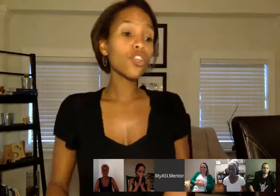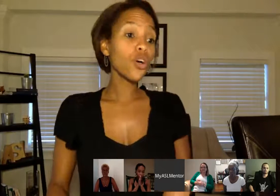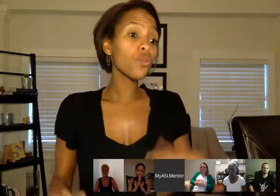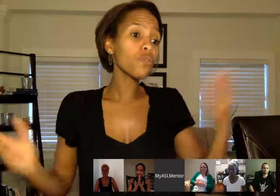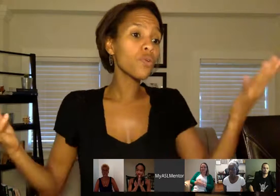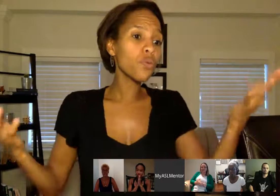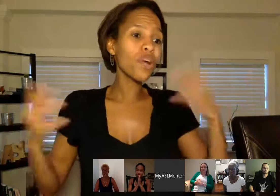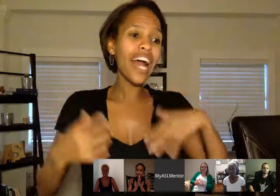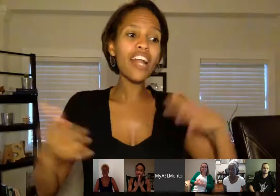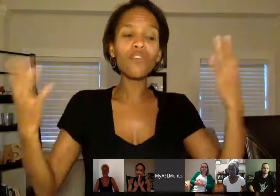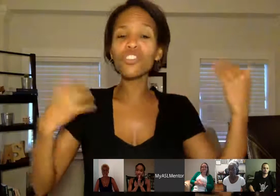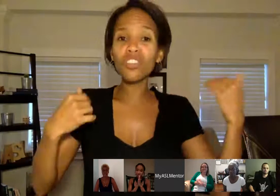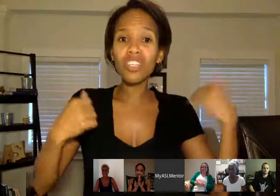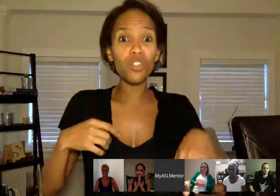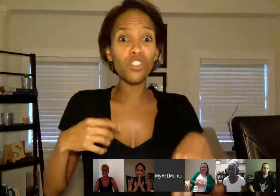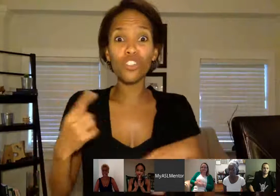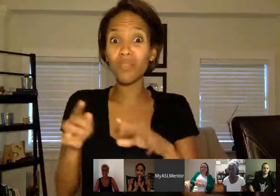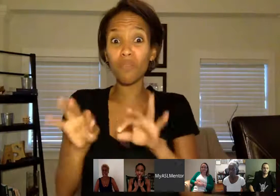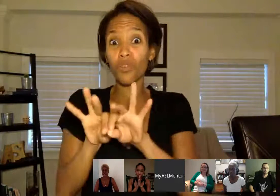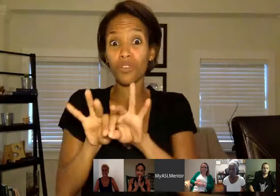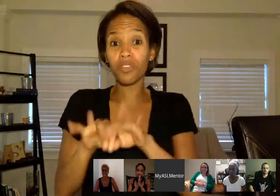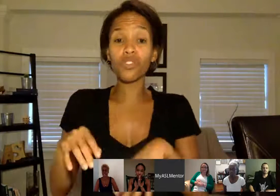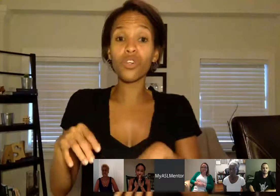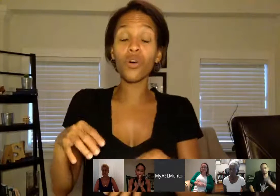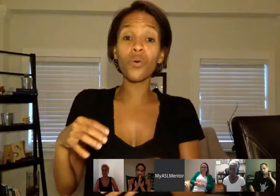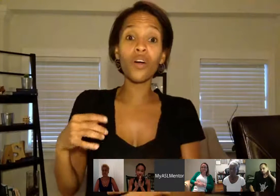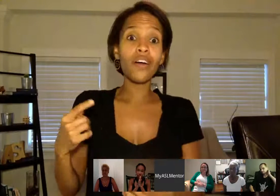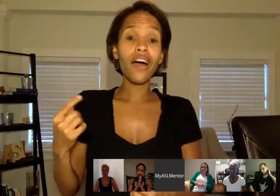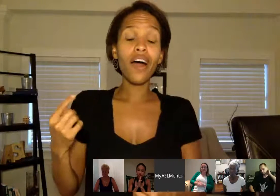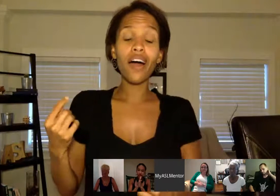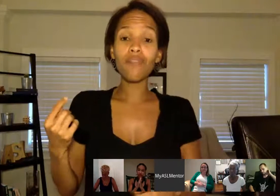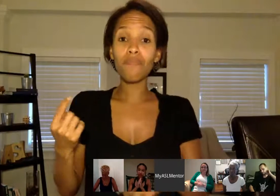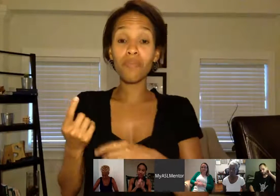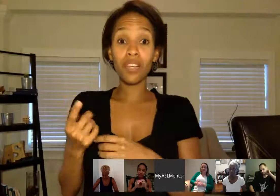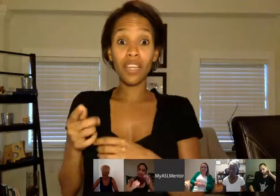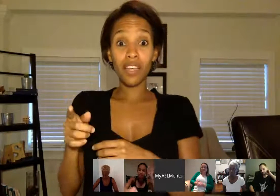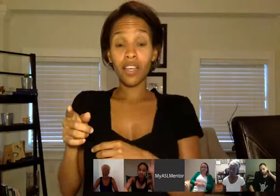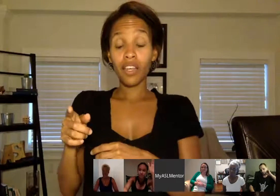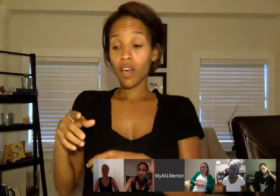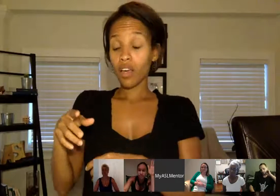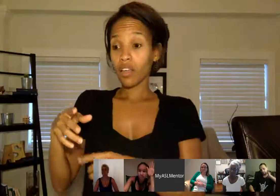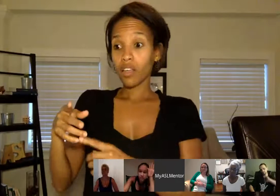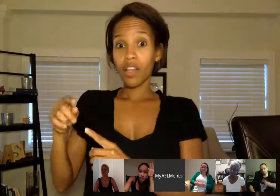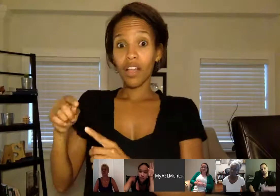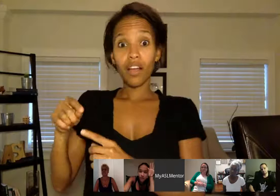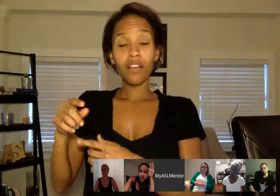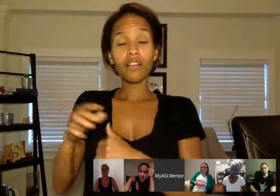Yeah. So what I had originally was just important. So, what